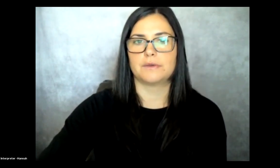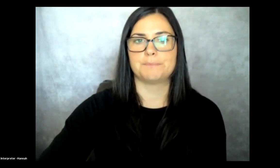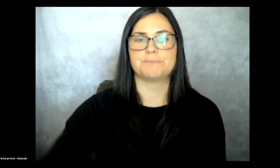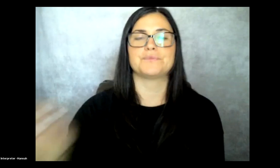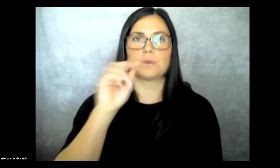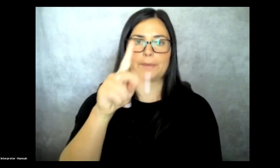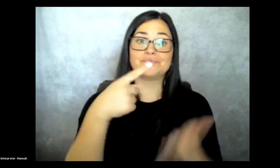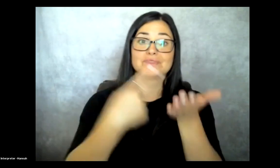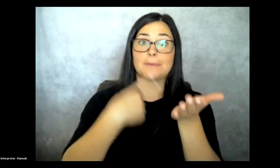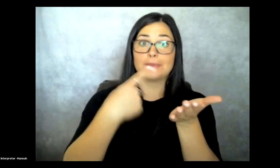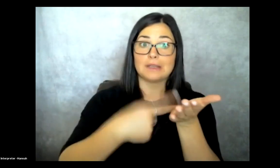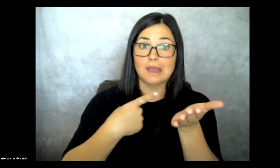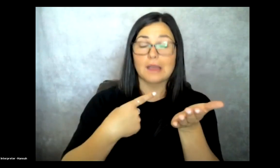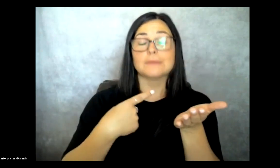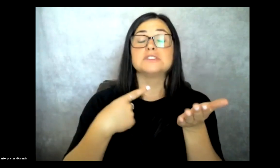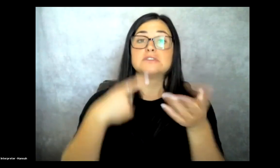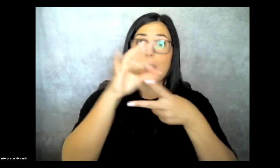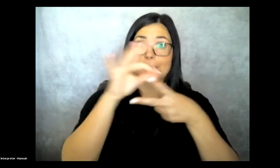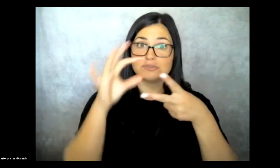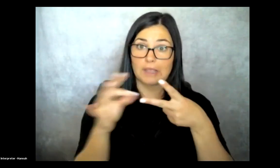Sometimes it could be an option